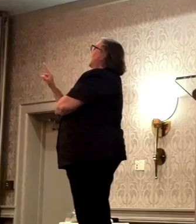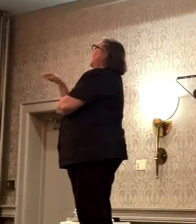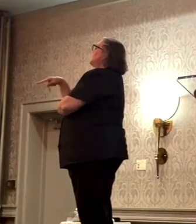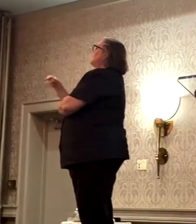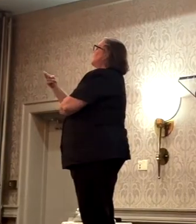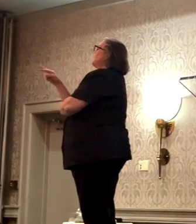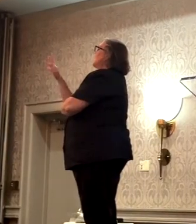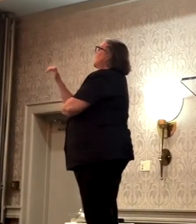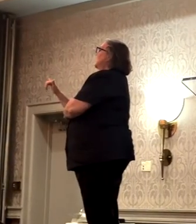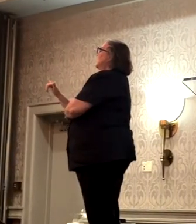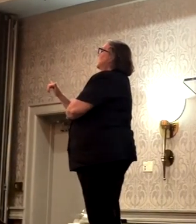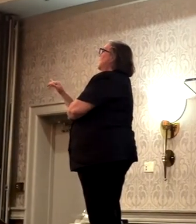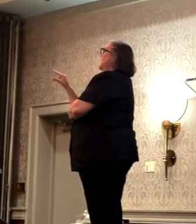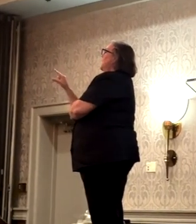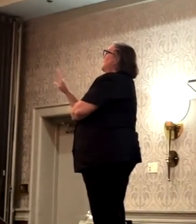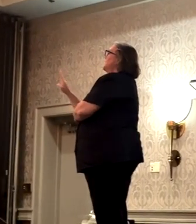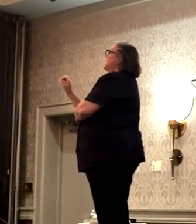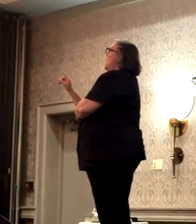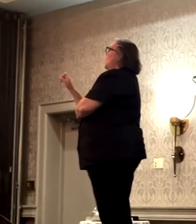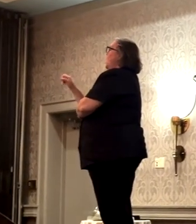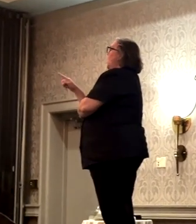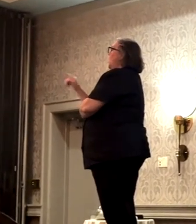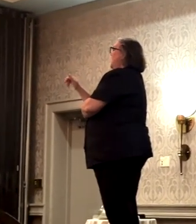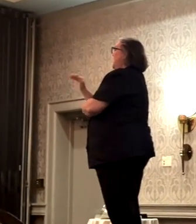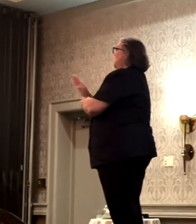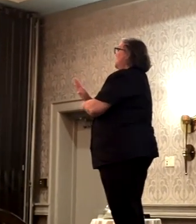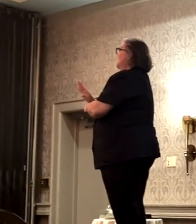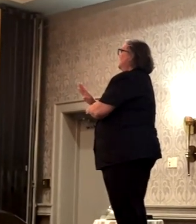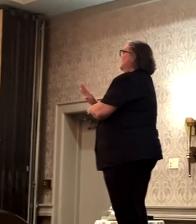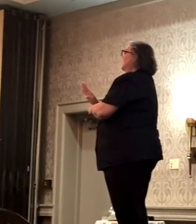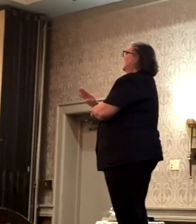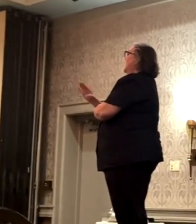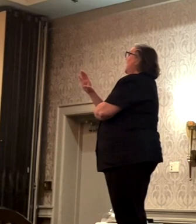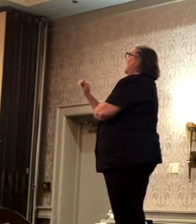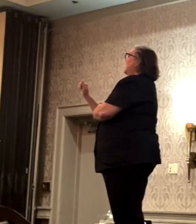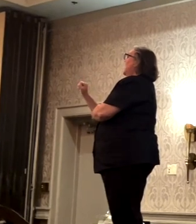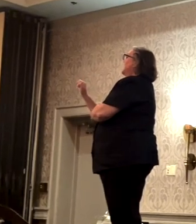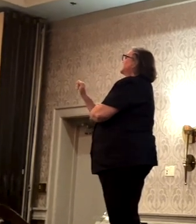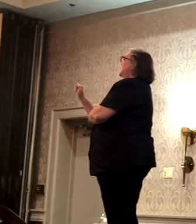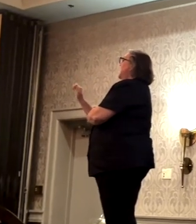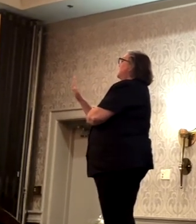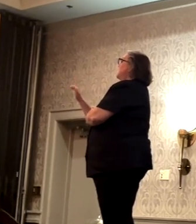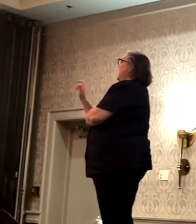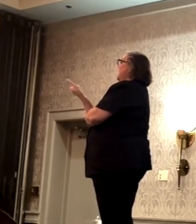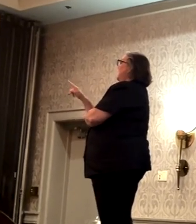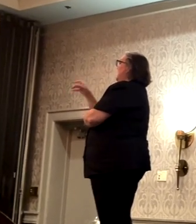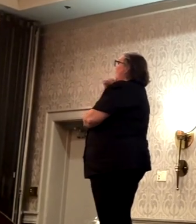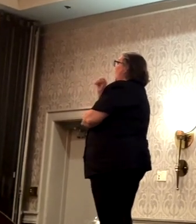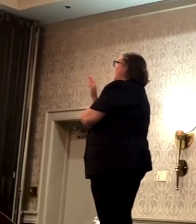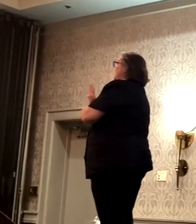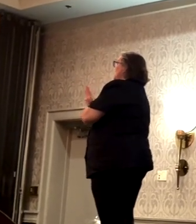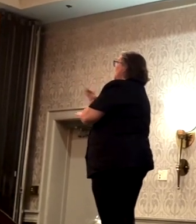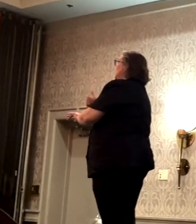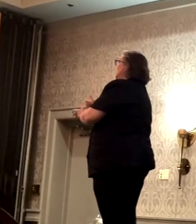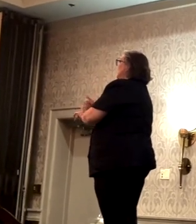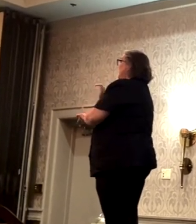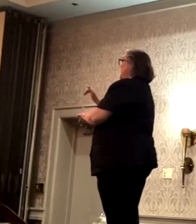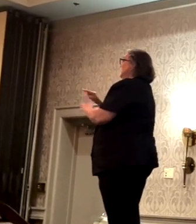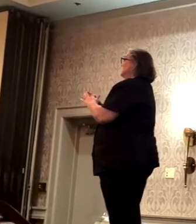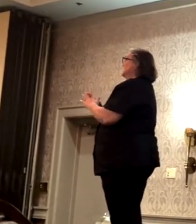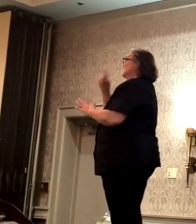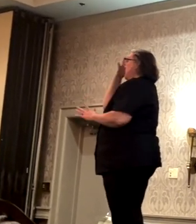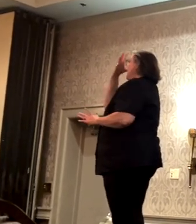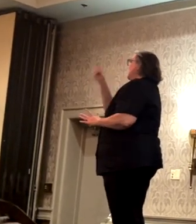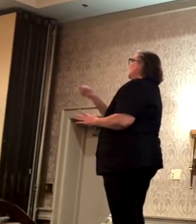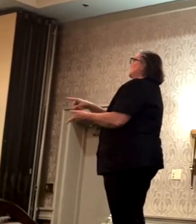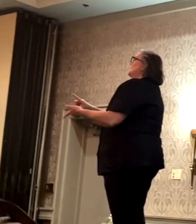said at the end of Casablanca, now I realize a lot of you don't know what the heck I'm talking about, that was the beginning of a